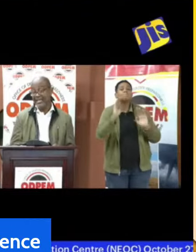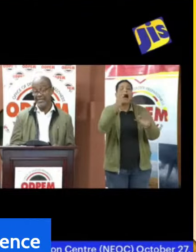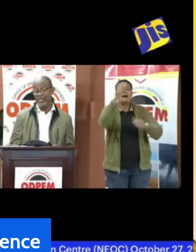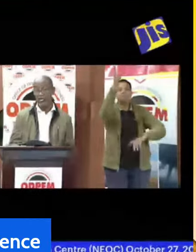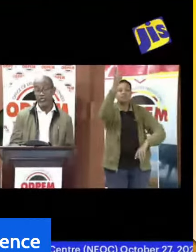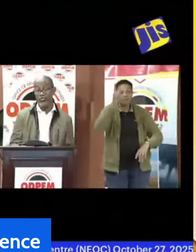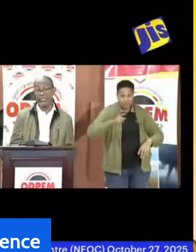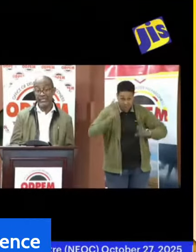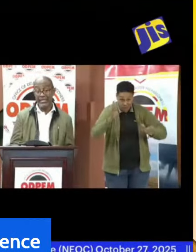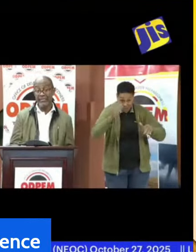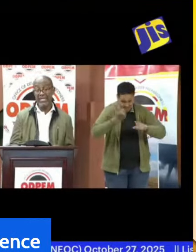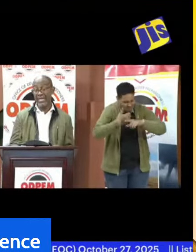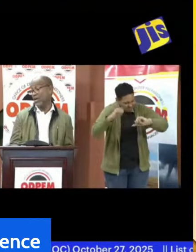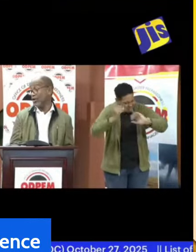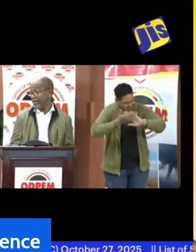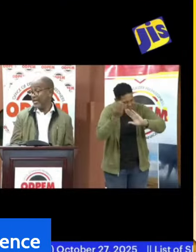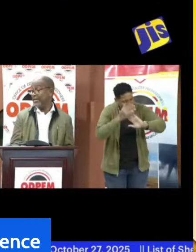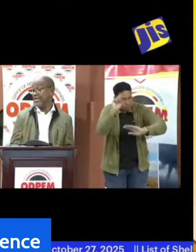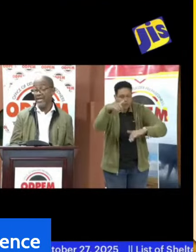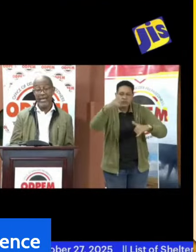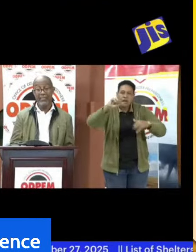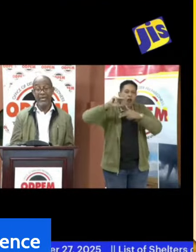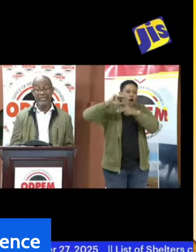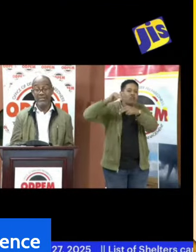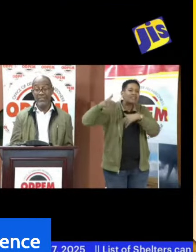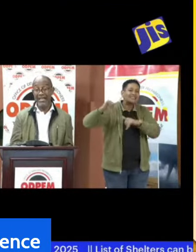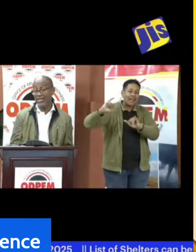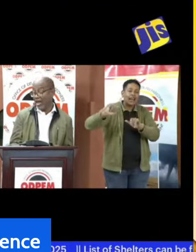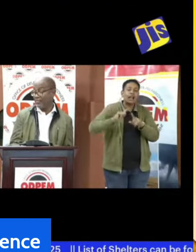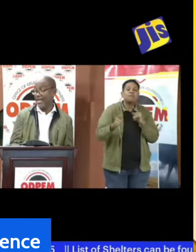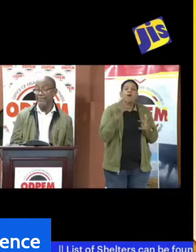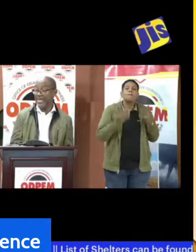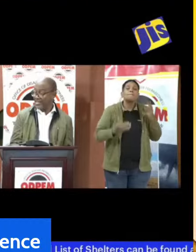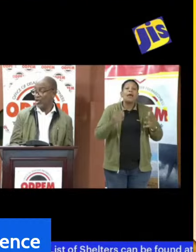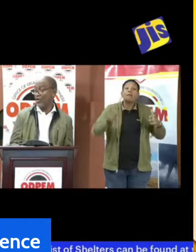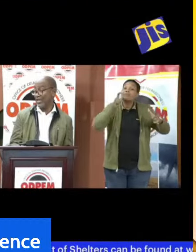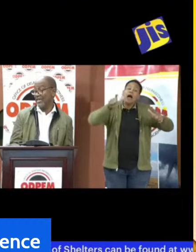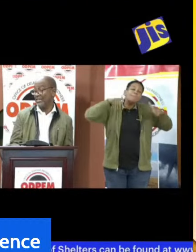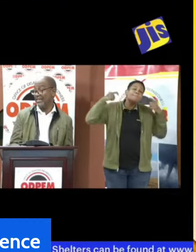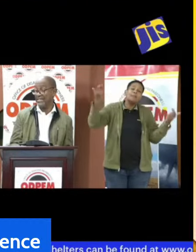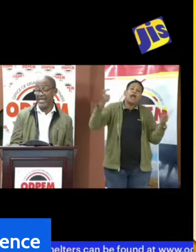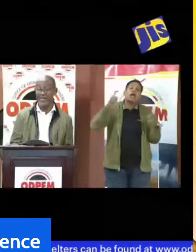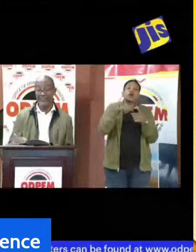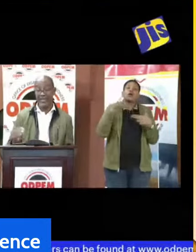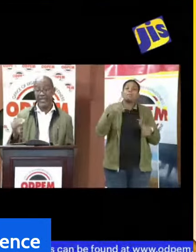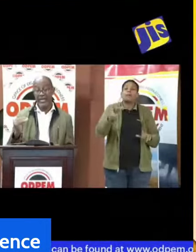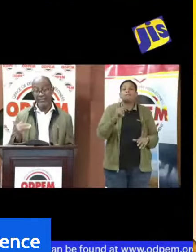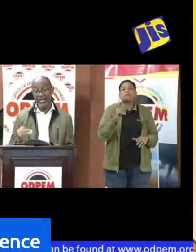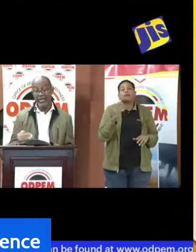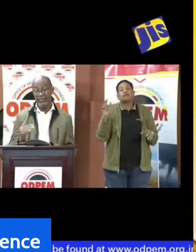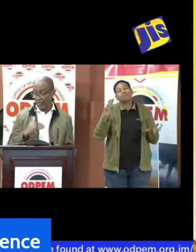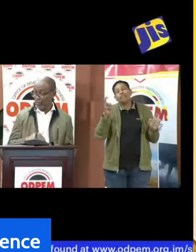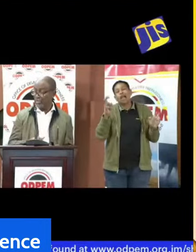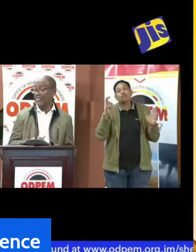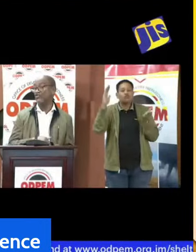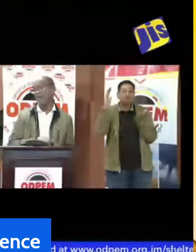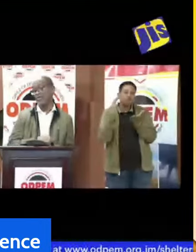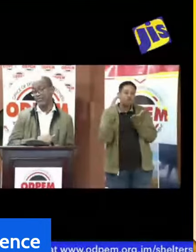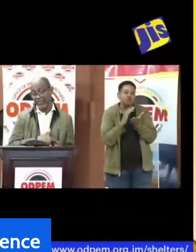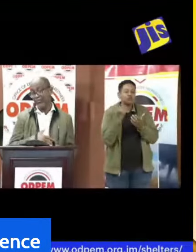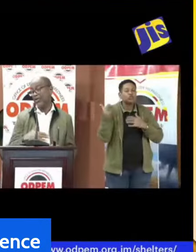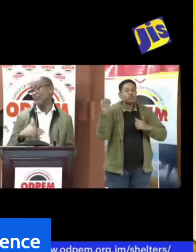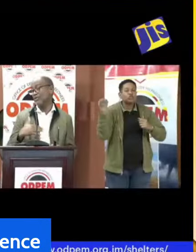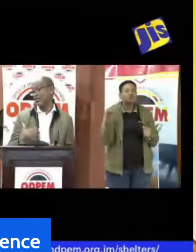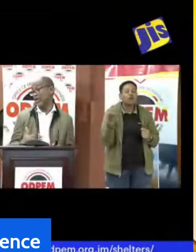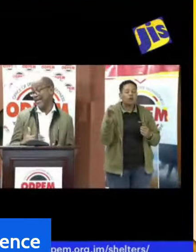that time, it should still be a hurricane, but it might not be a major hurricane at that time, having been reduced in strength